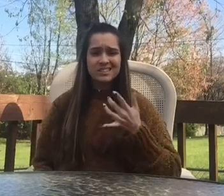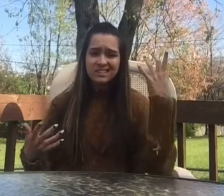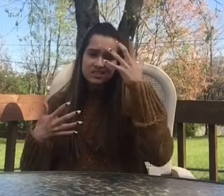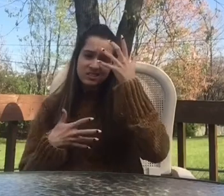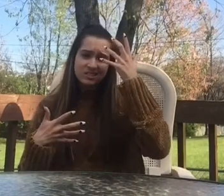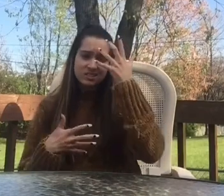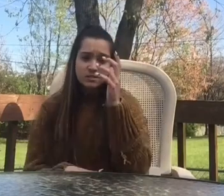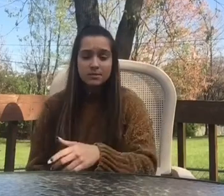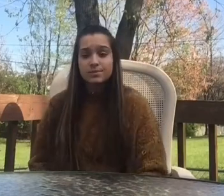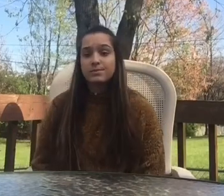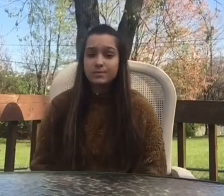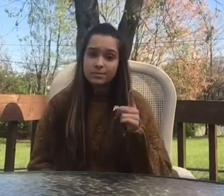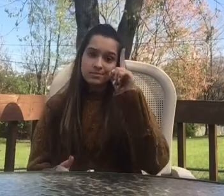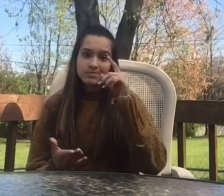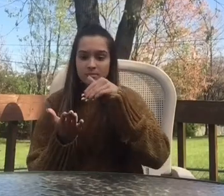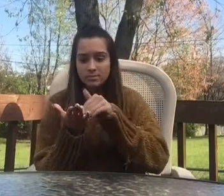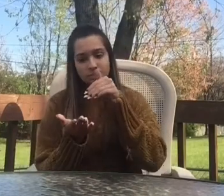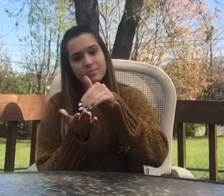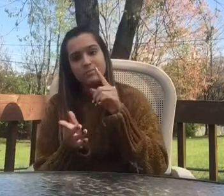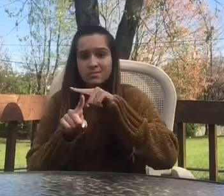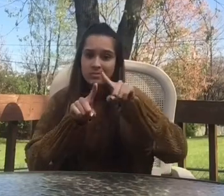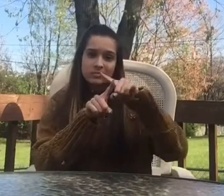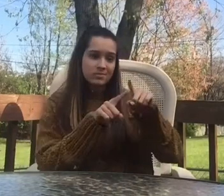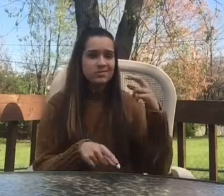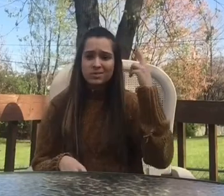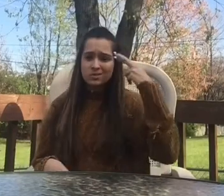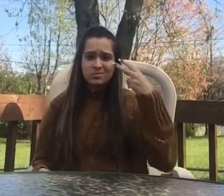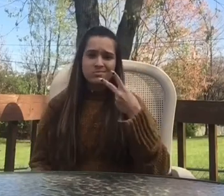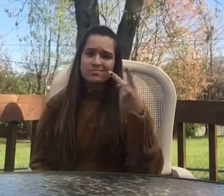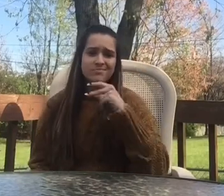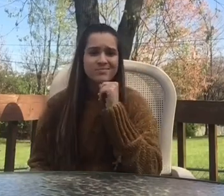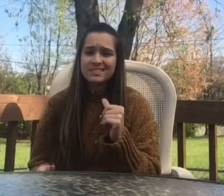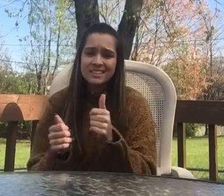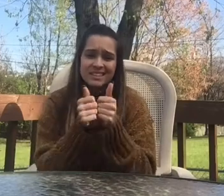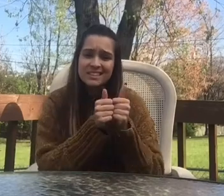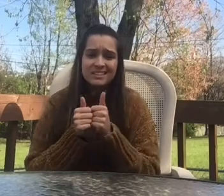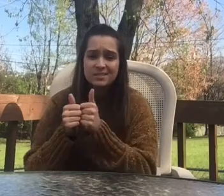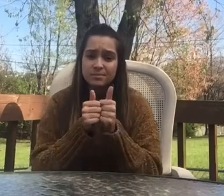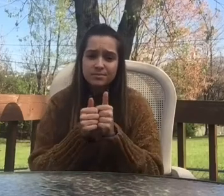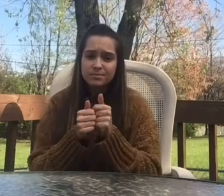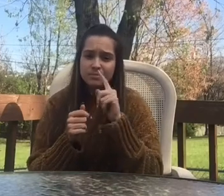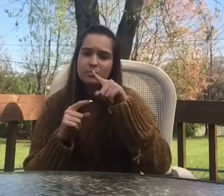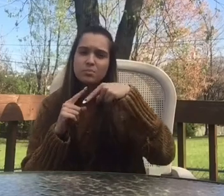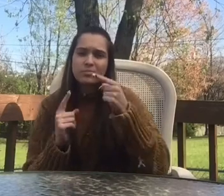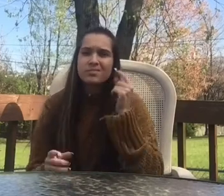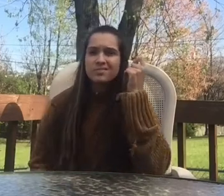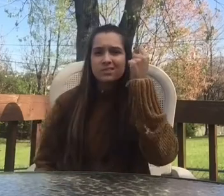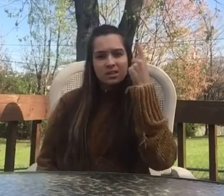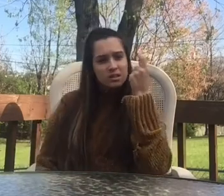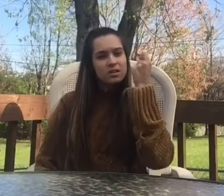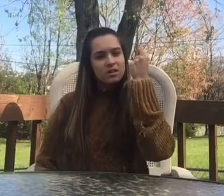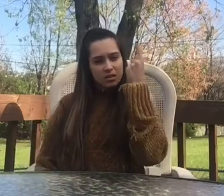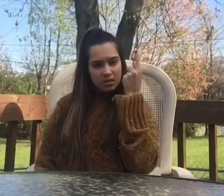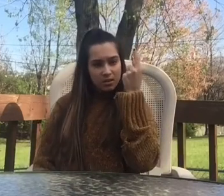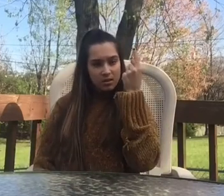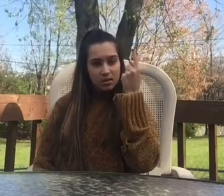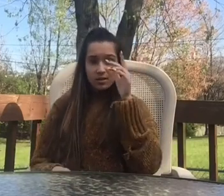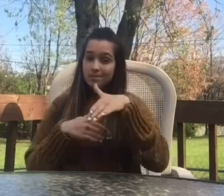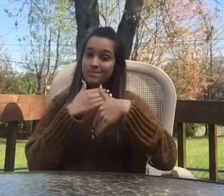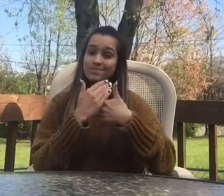pressure? There's a million different reasons we shouldn't be together. But when I put it all together,